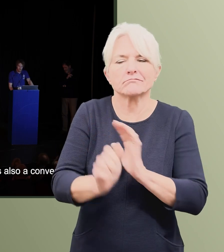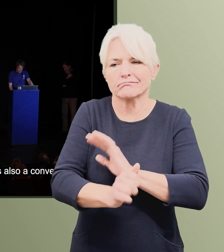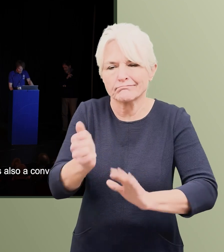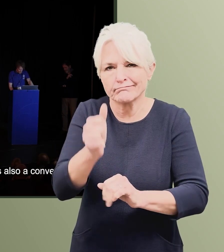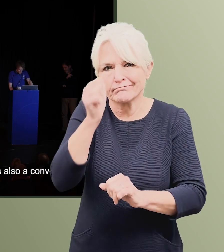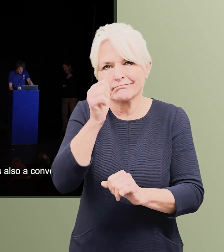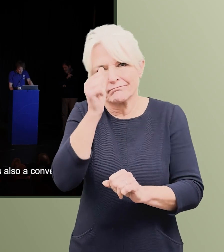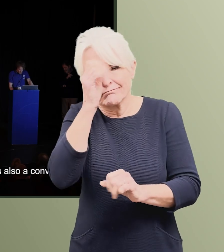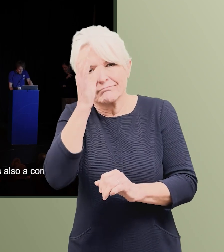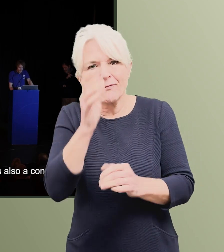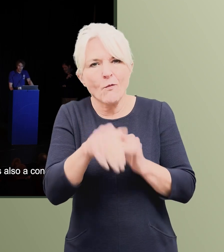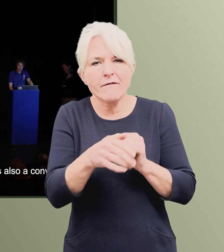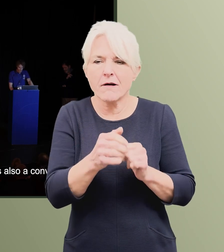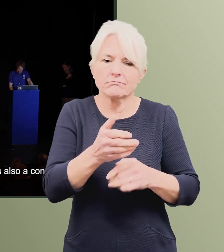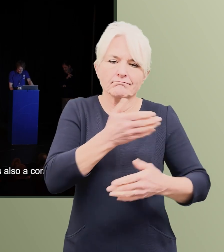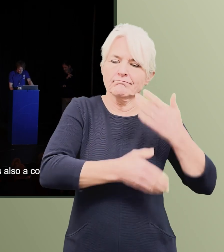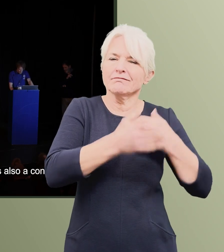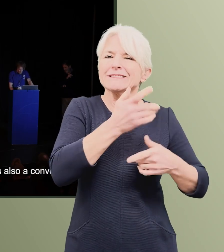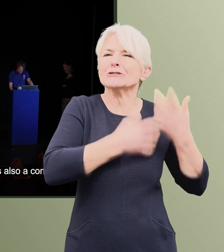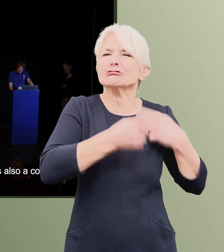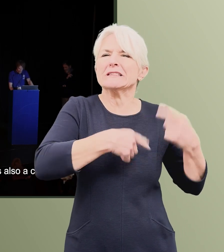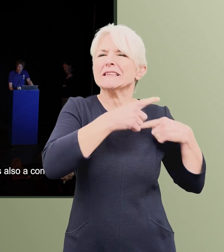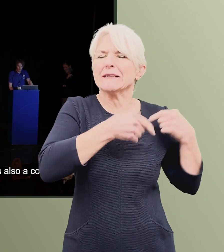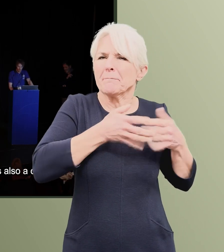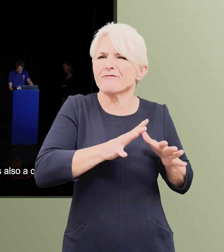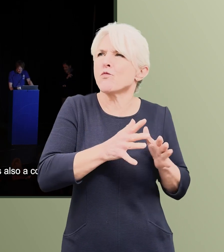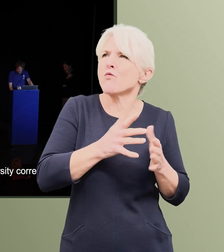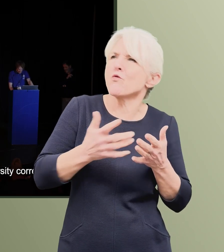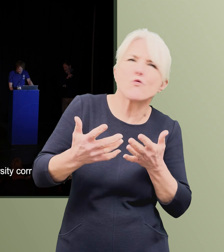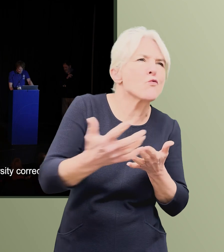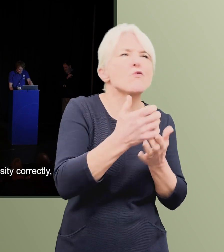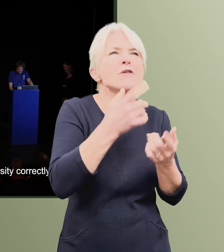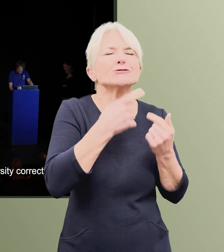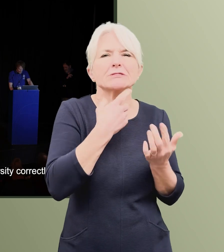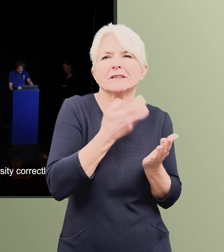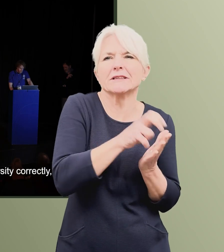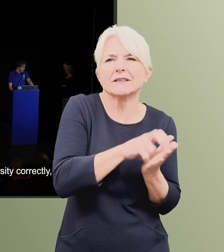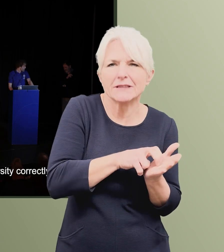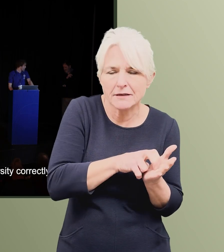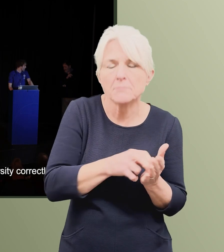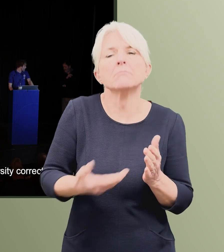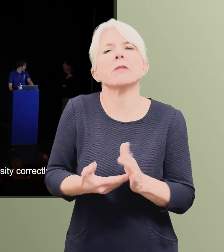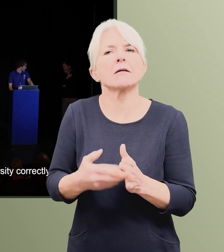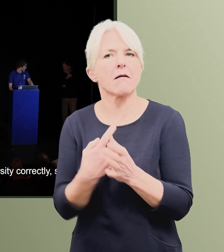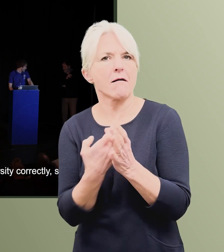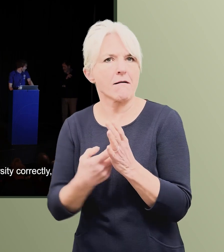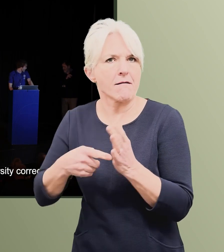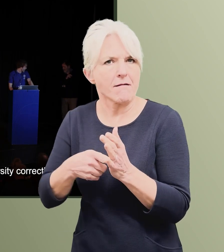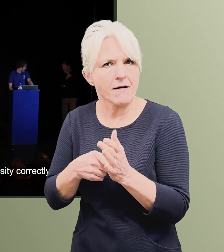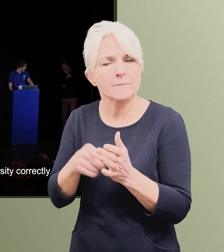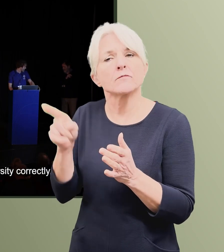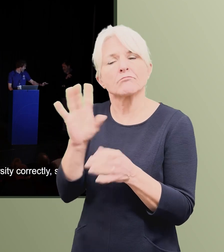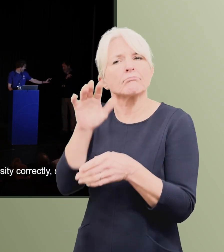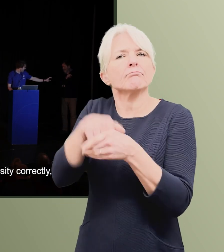and contemporary art. He's also a convener of the Welsh Rock Art Organisation, and I hope I pronounced this